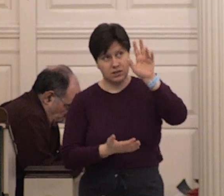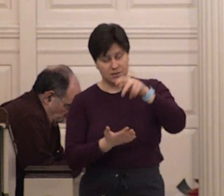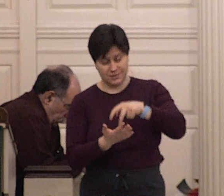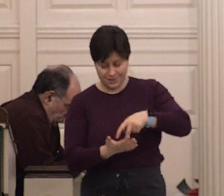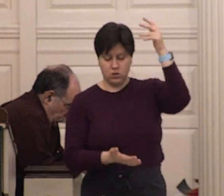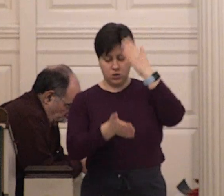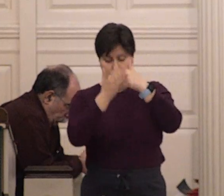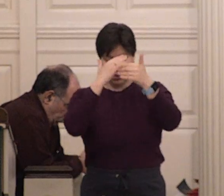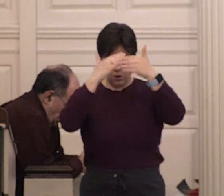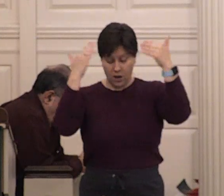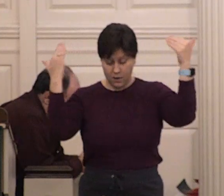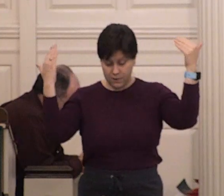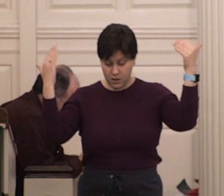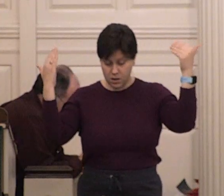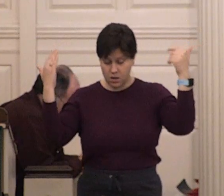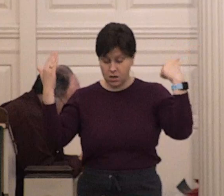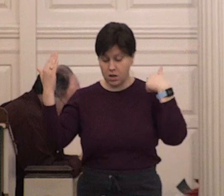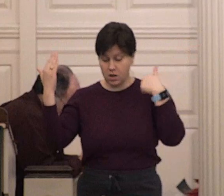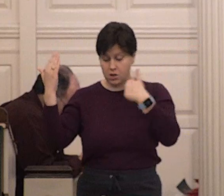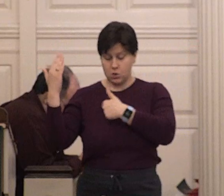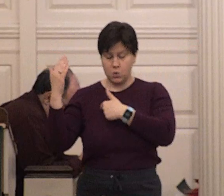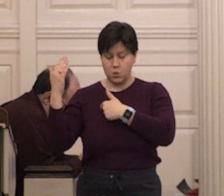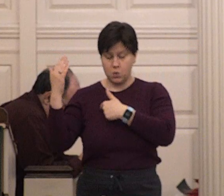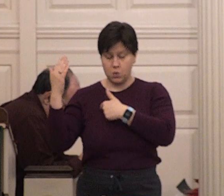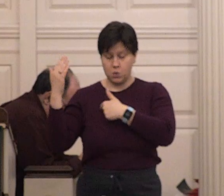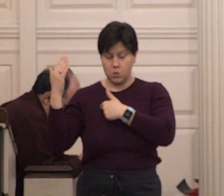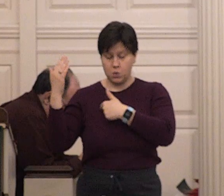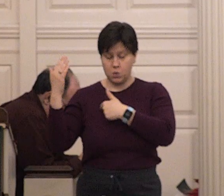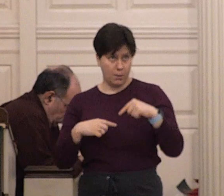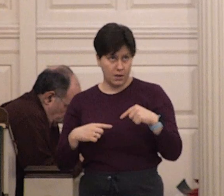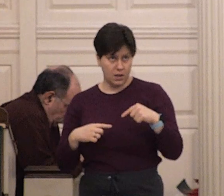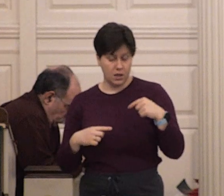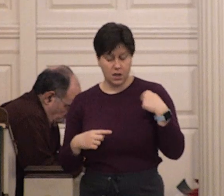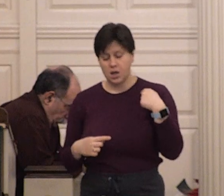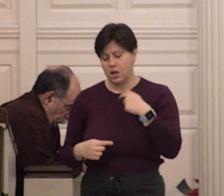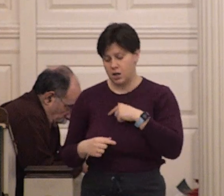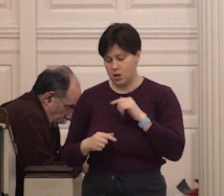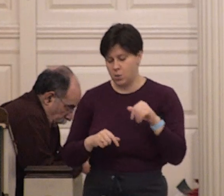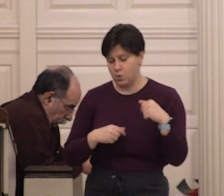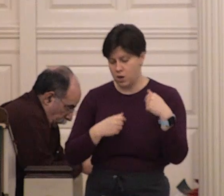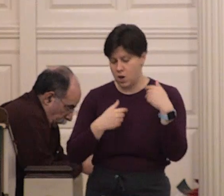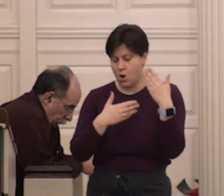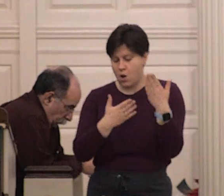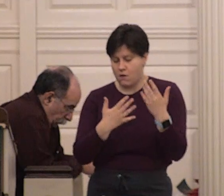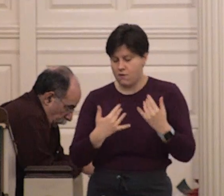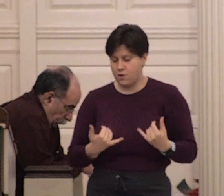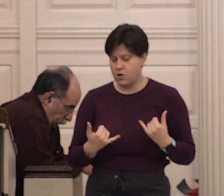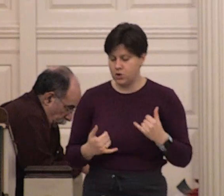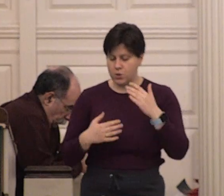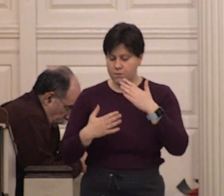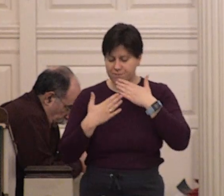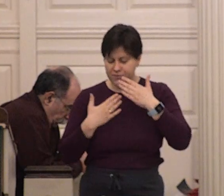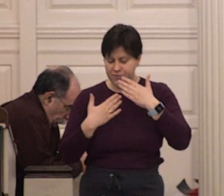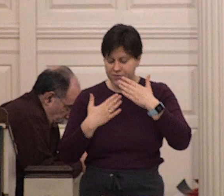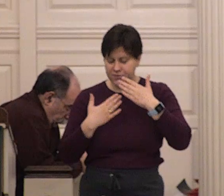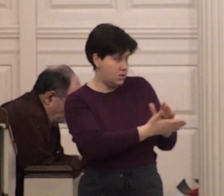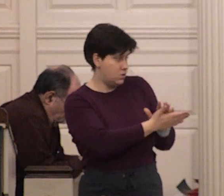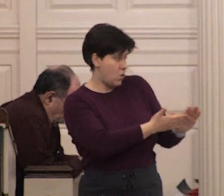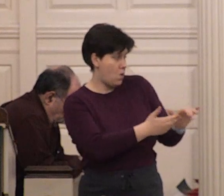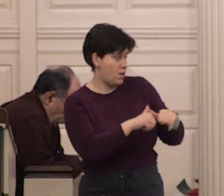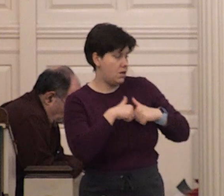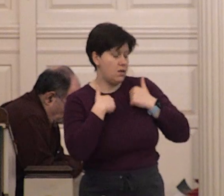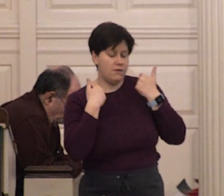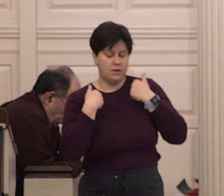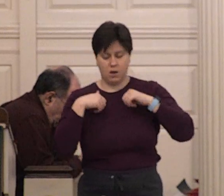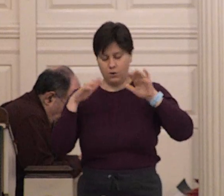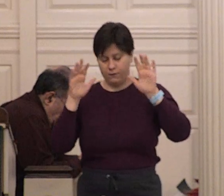ascension into heaven, and as we look forward to his second coming, we offer you in thanksgiving this holy and